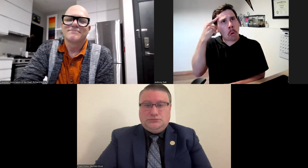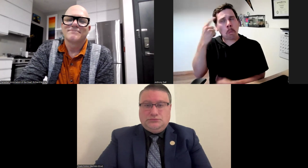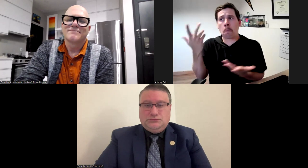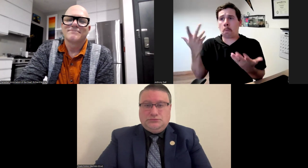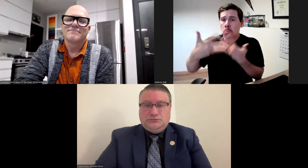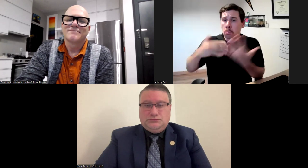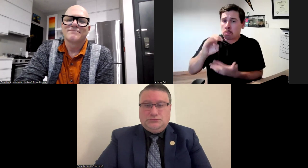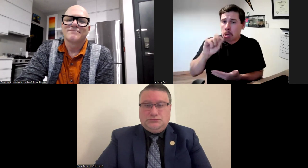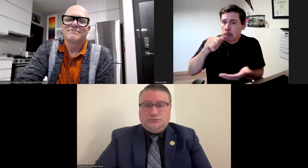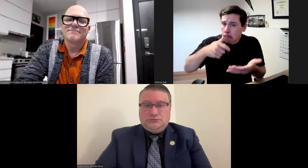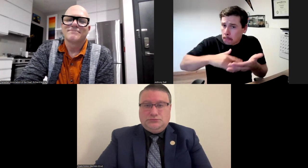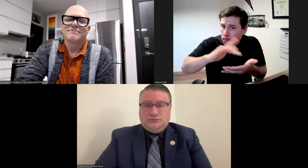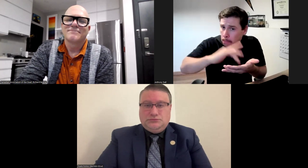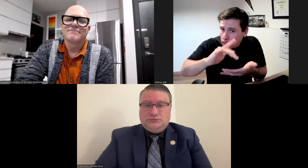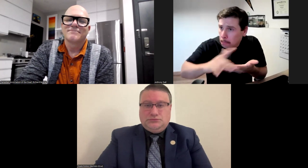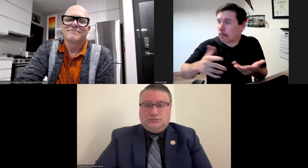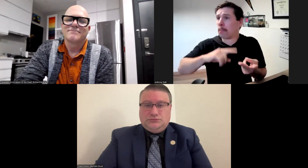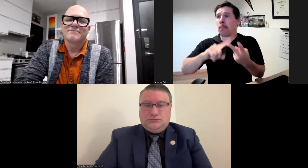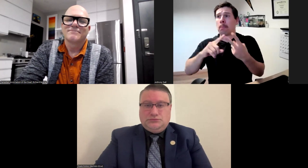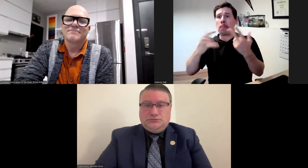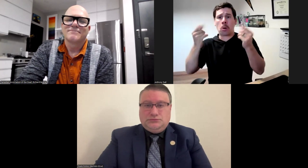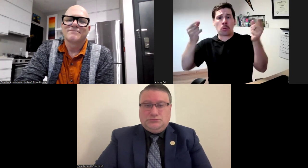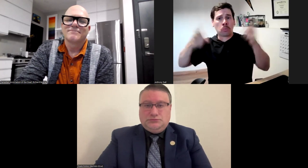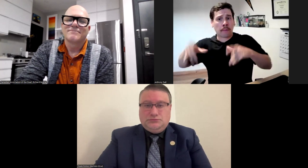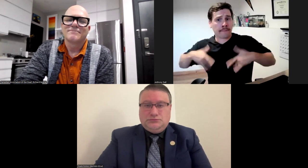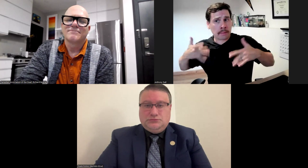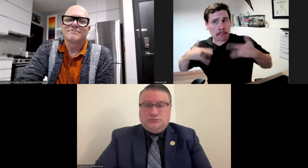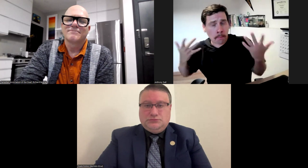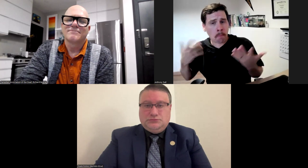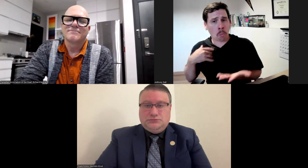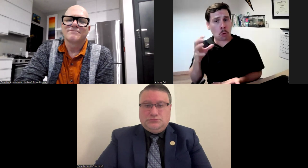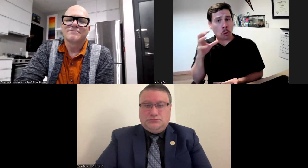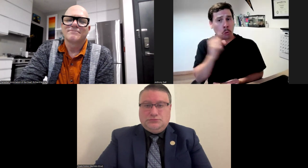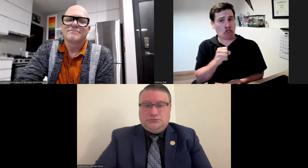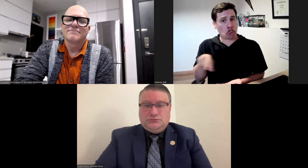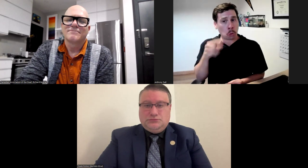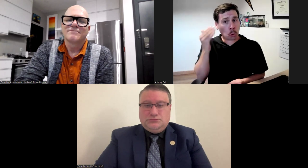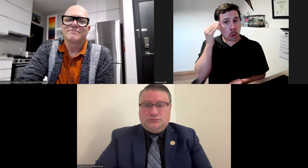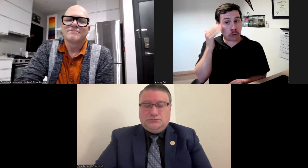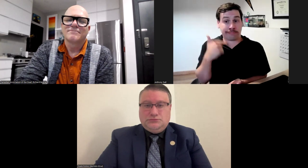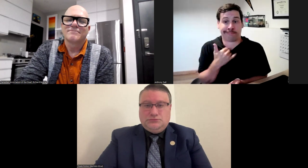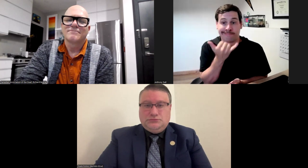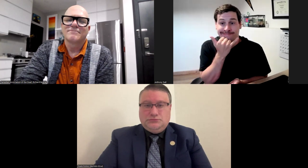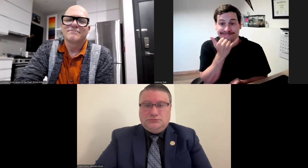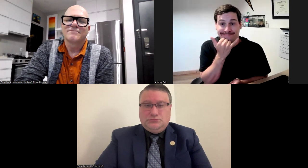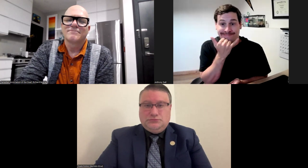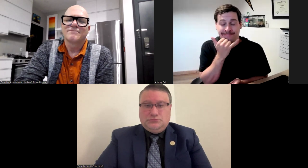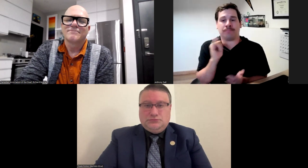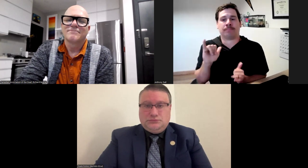before. And so, I was thinking that this is something that they would be aware of, whether this was from social media or some